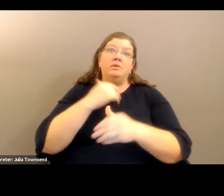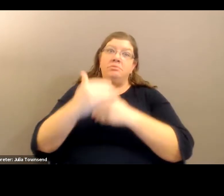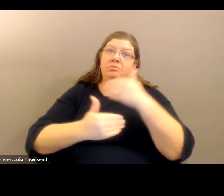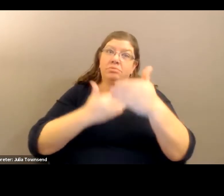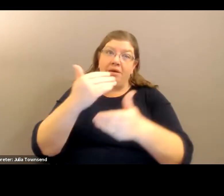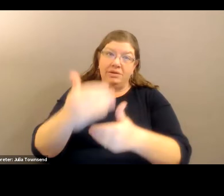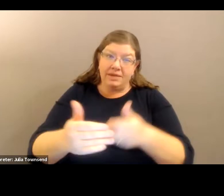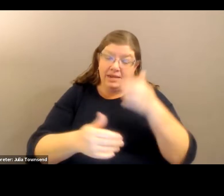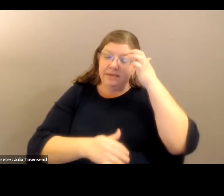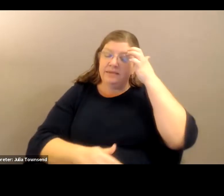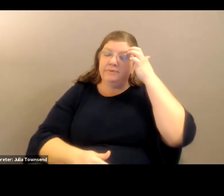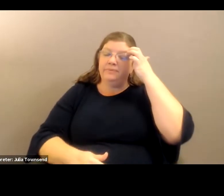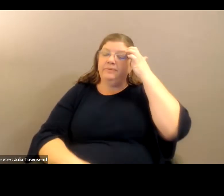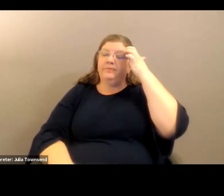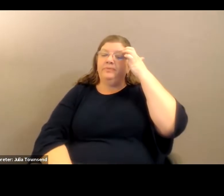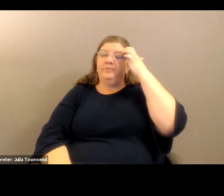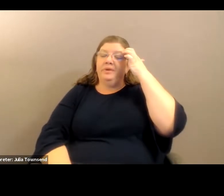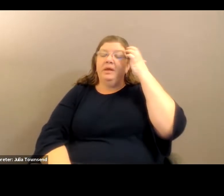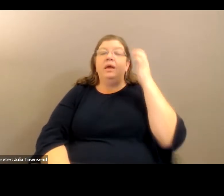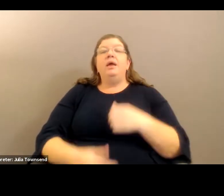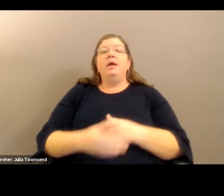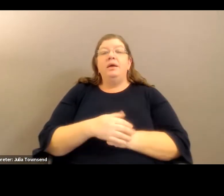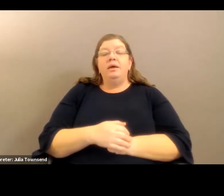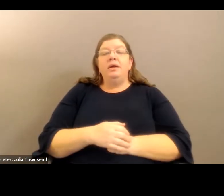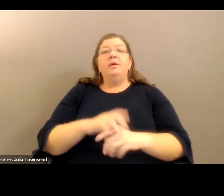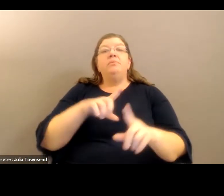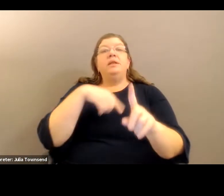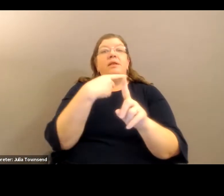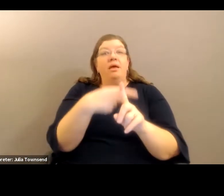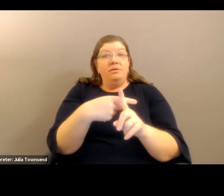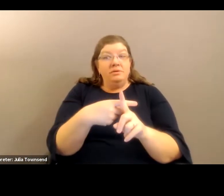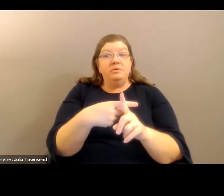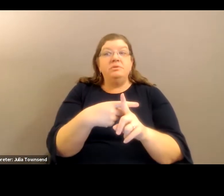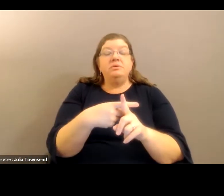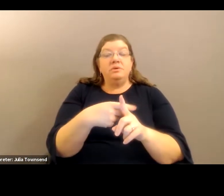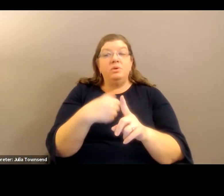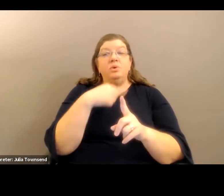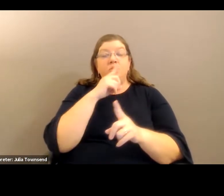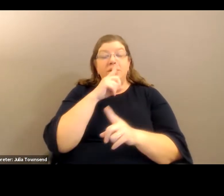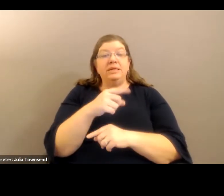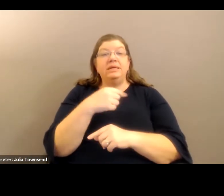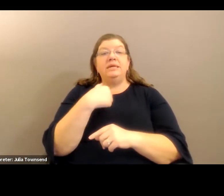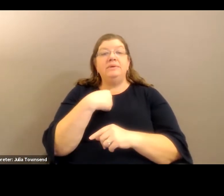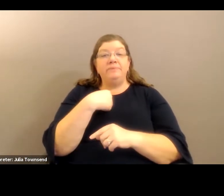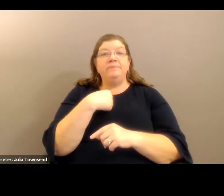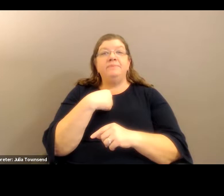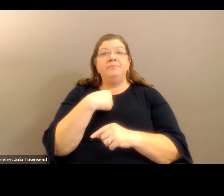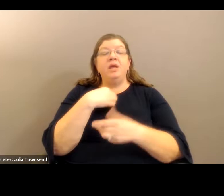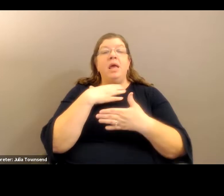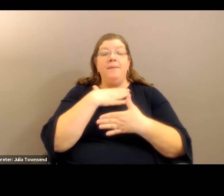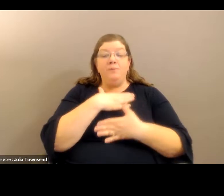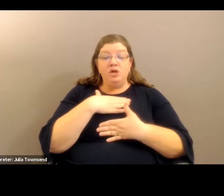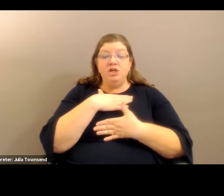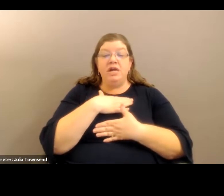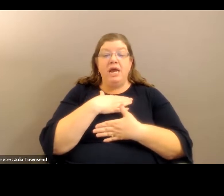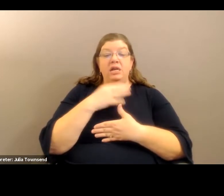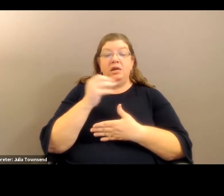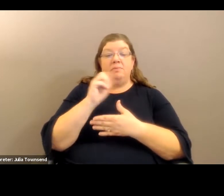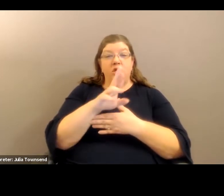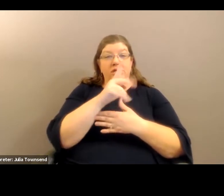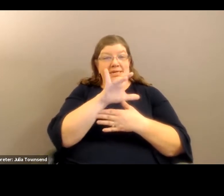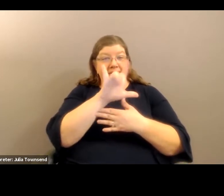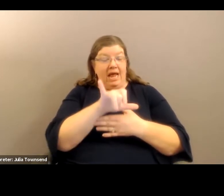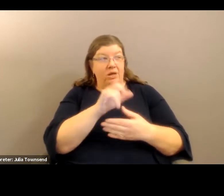process. And in addition to that, I really appreciate Mr. Kelly bringing